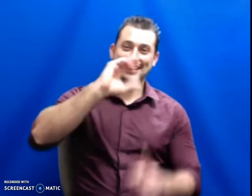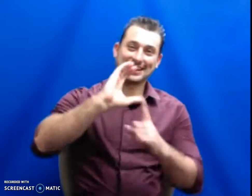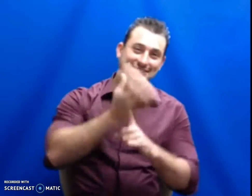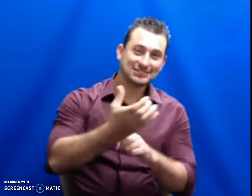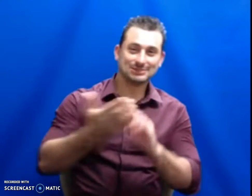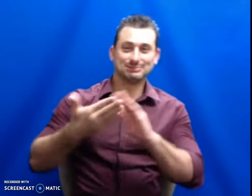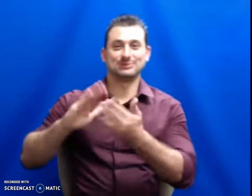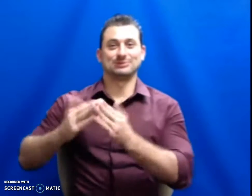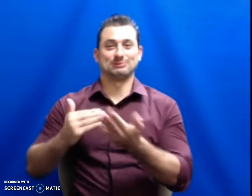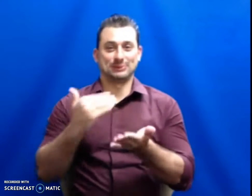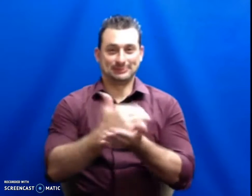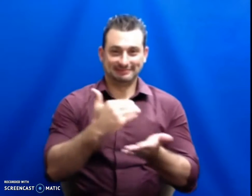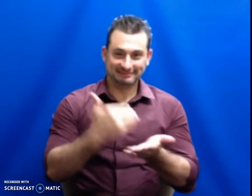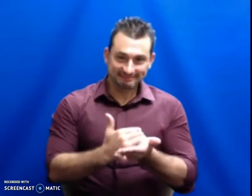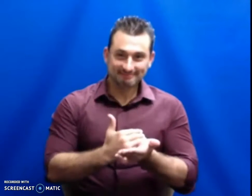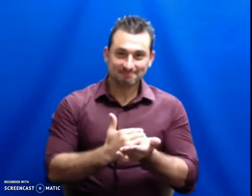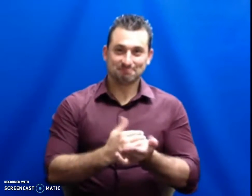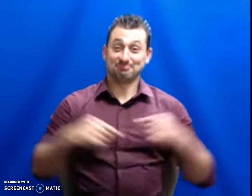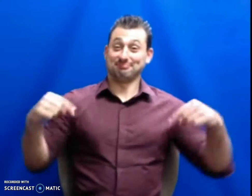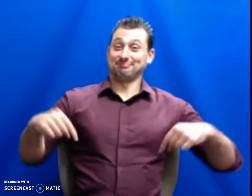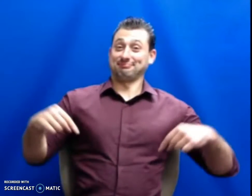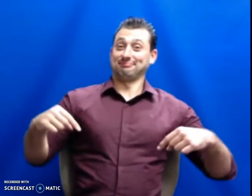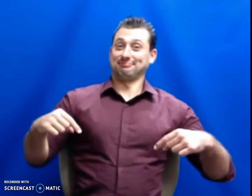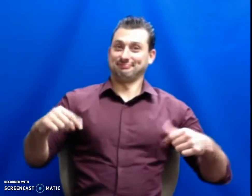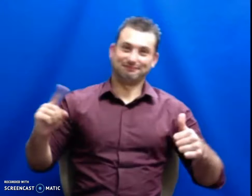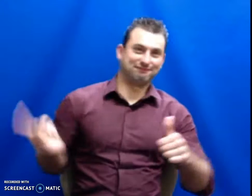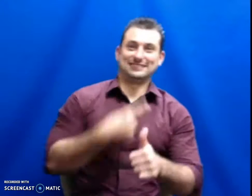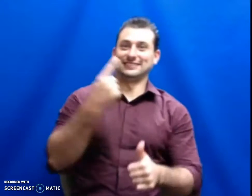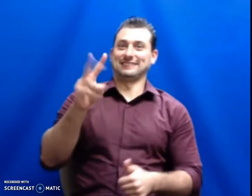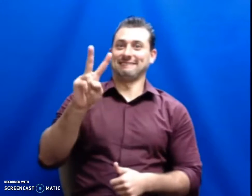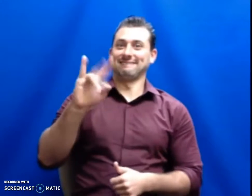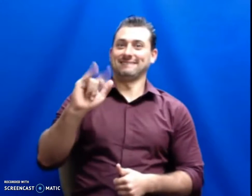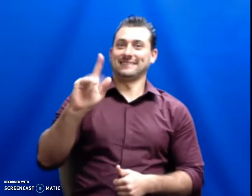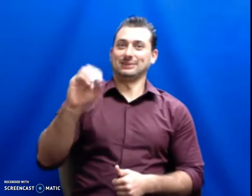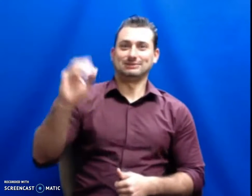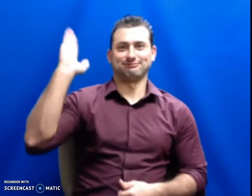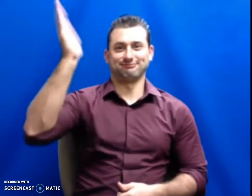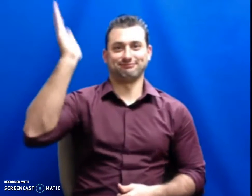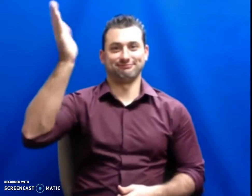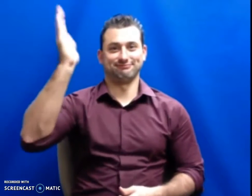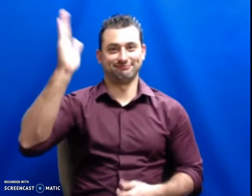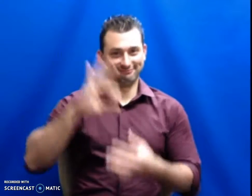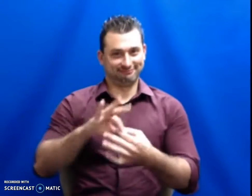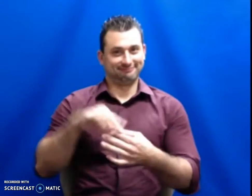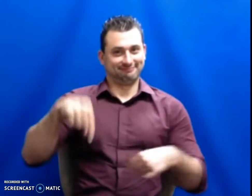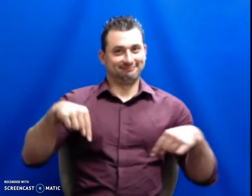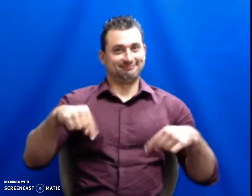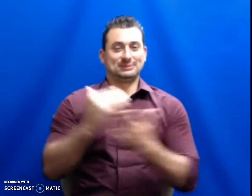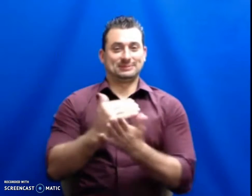Hello everyone and welcome to Deaf Culture and Community. This one is the first video presentation that we're doing